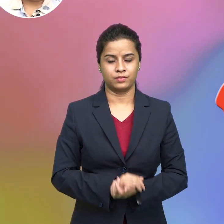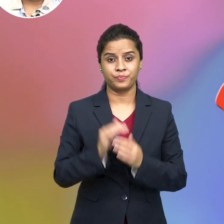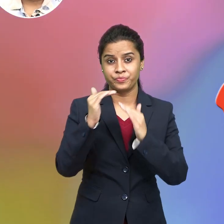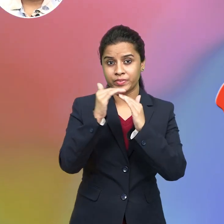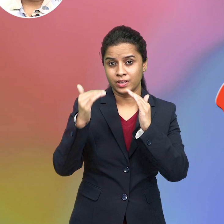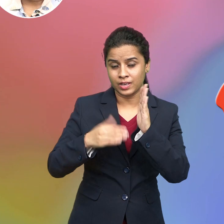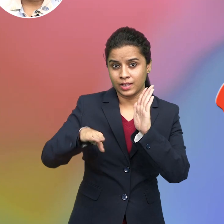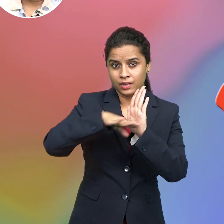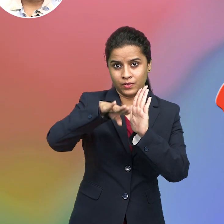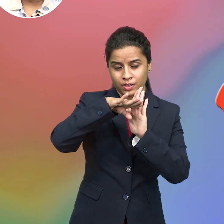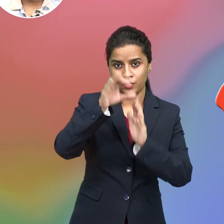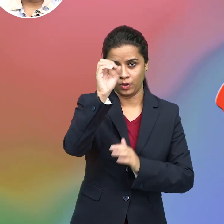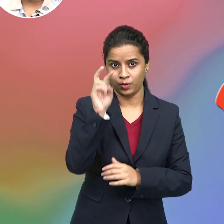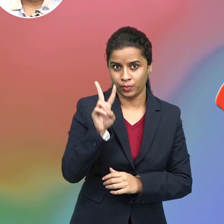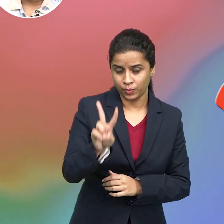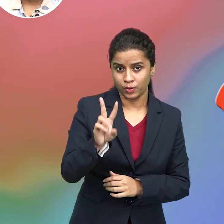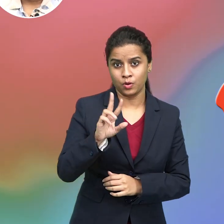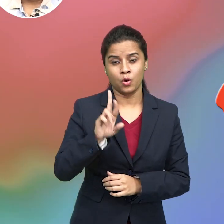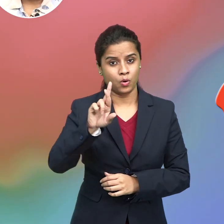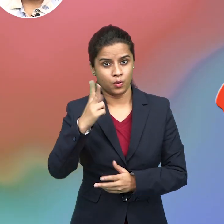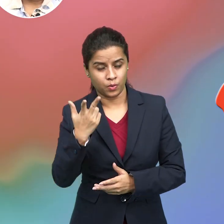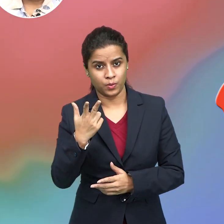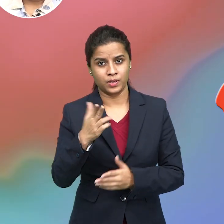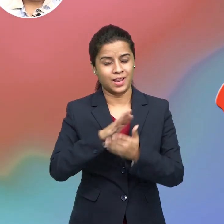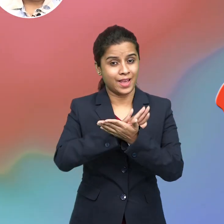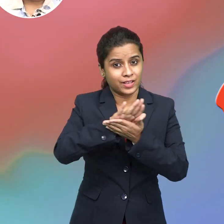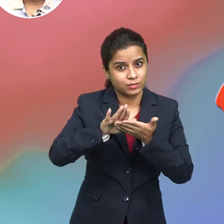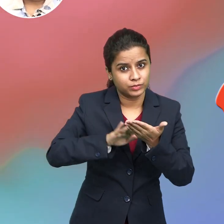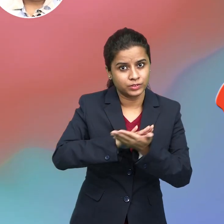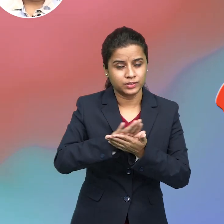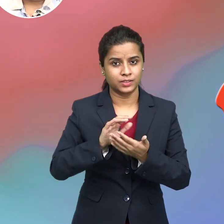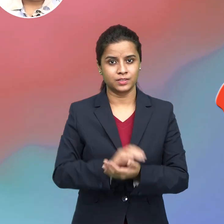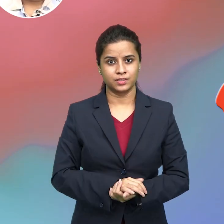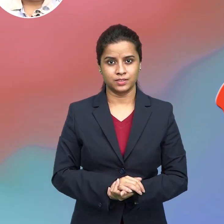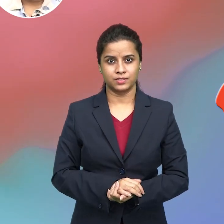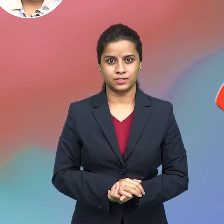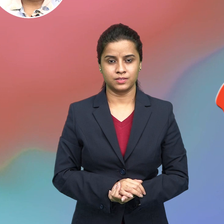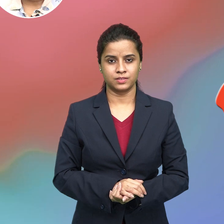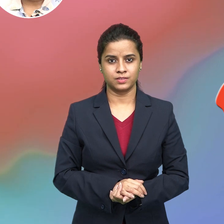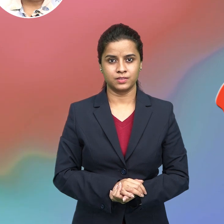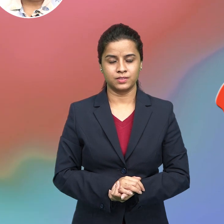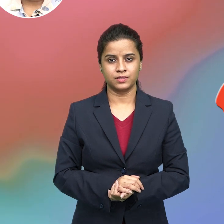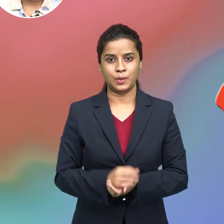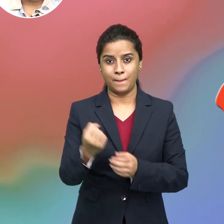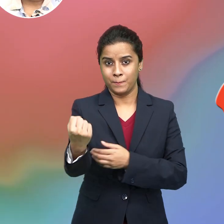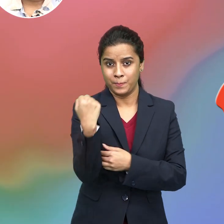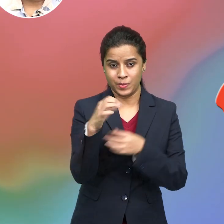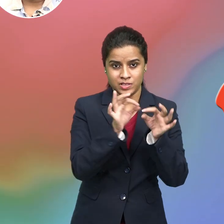In low levels of oxygen or its absence, muscle